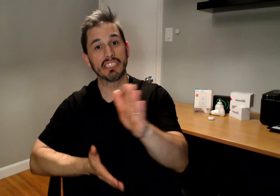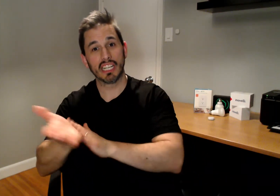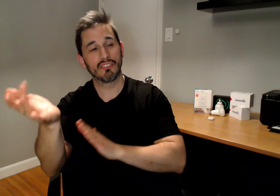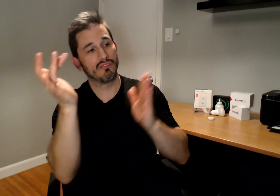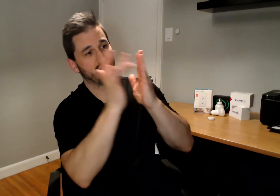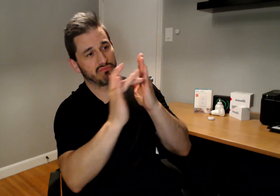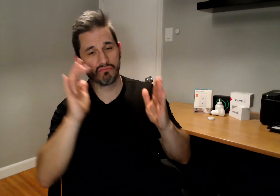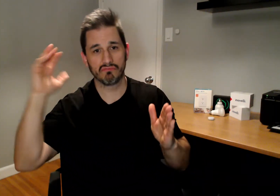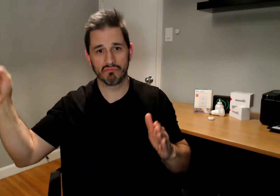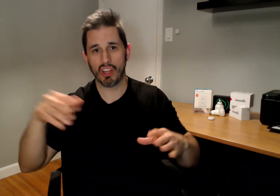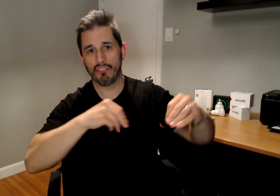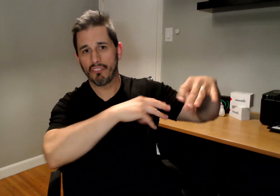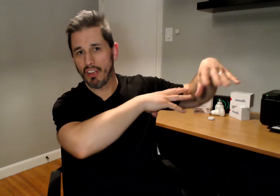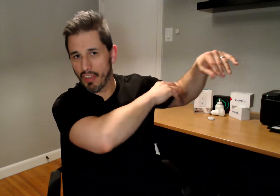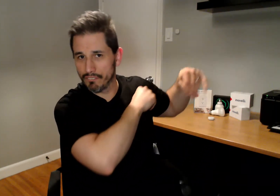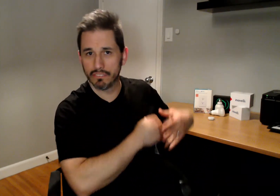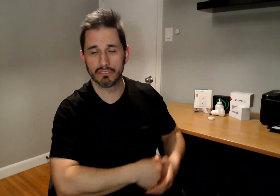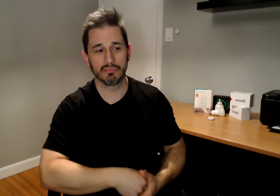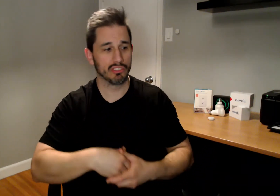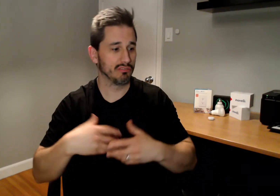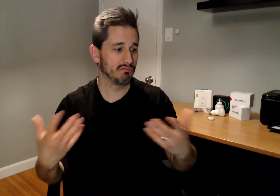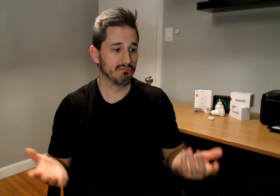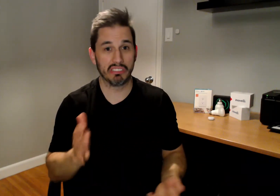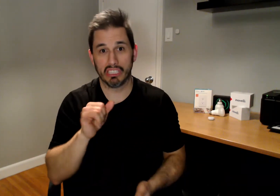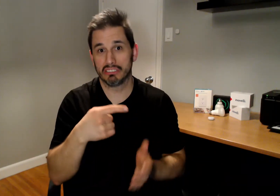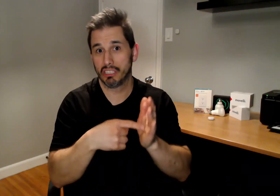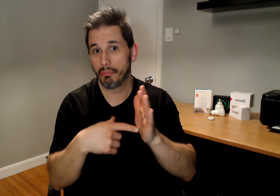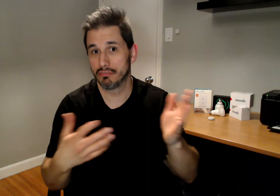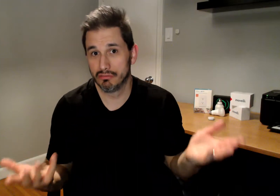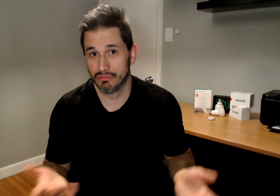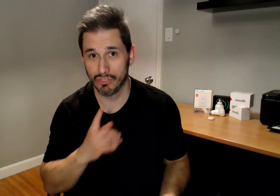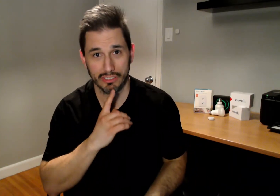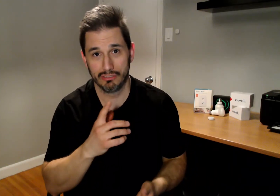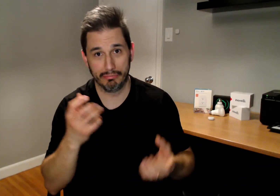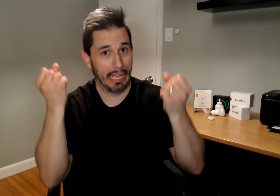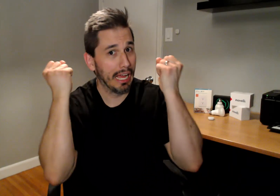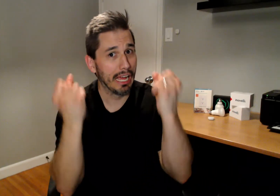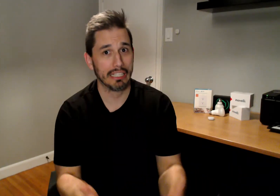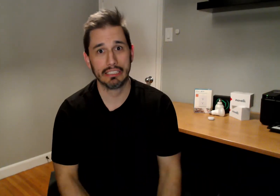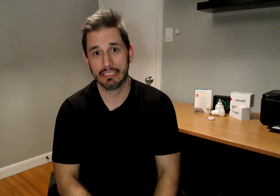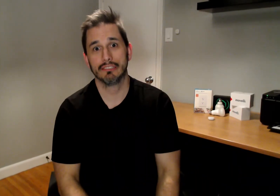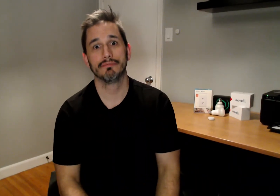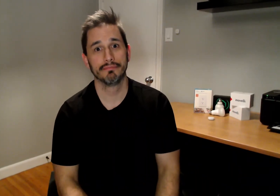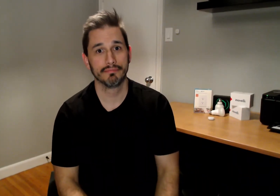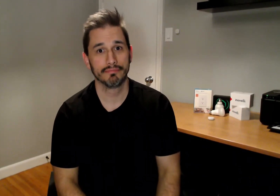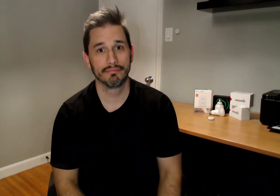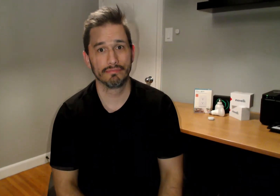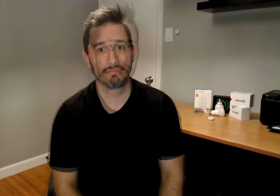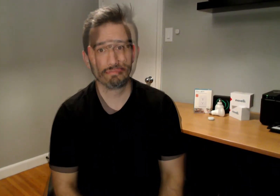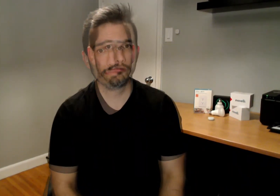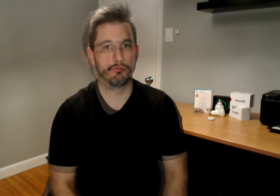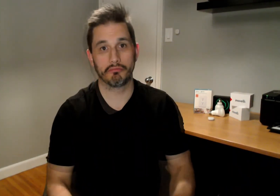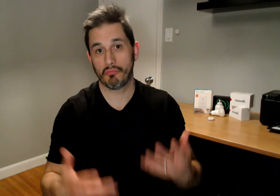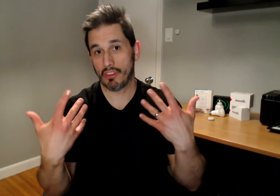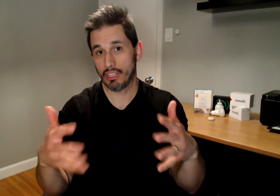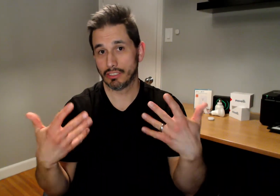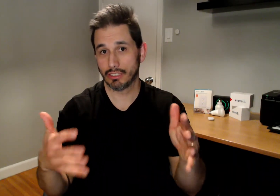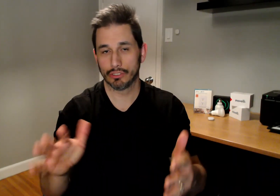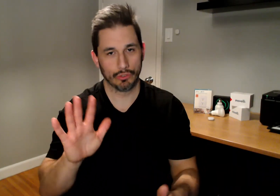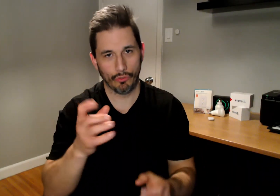manually turning each of those off, she has that 13th button set to turn those three things off at the same time. And this is just one example of